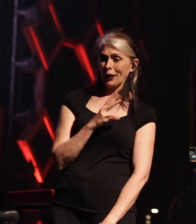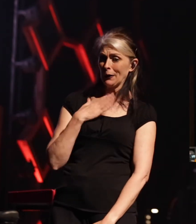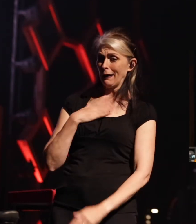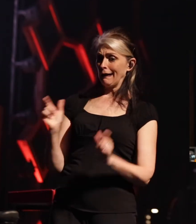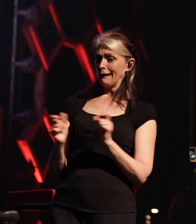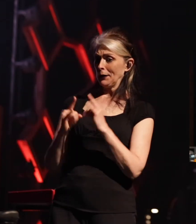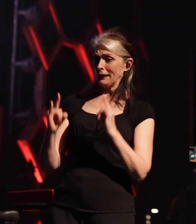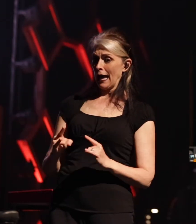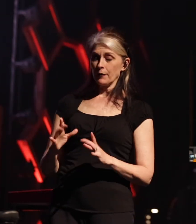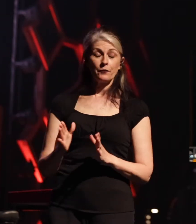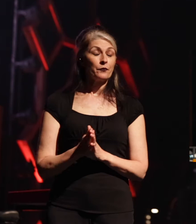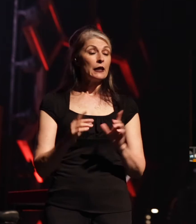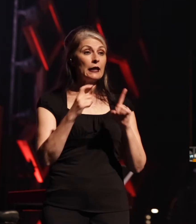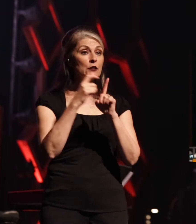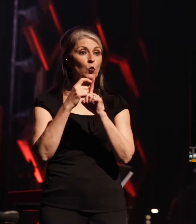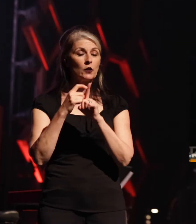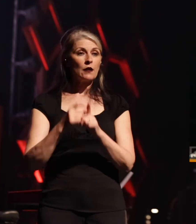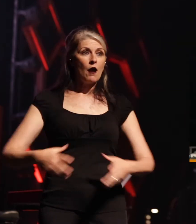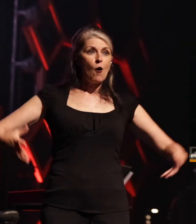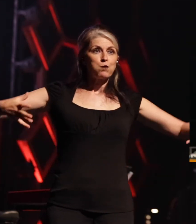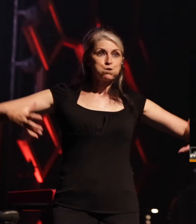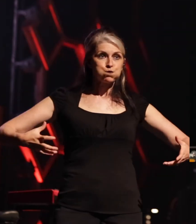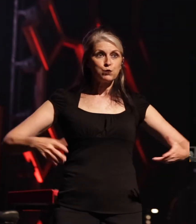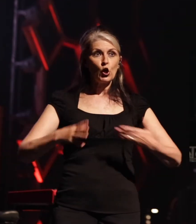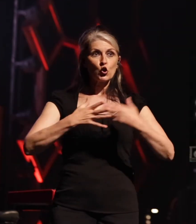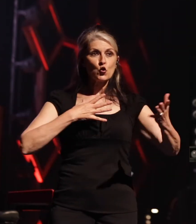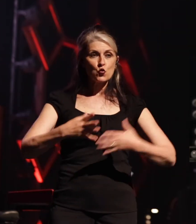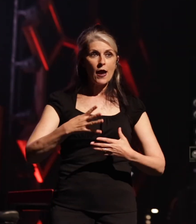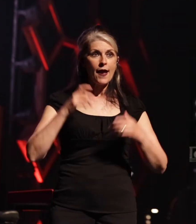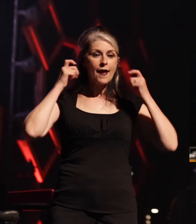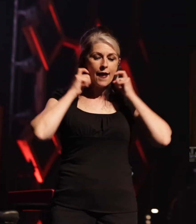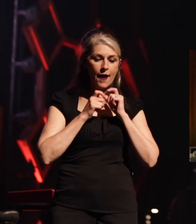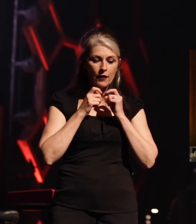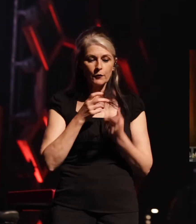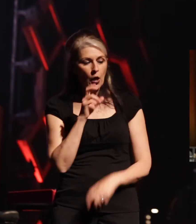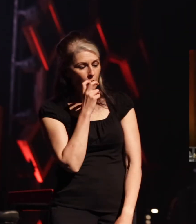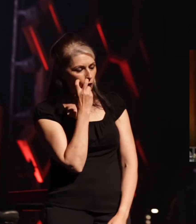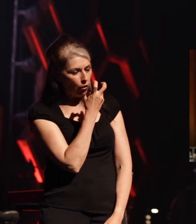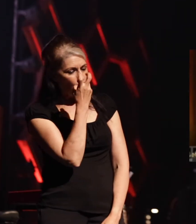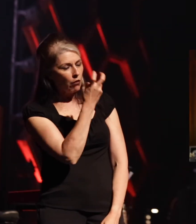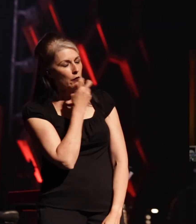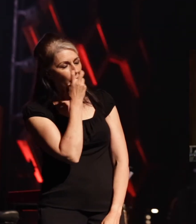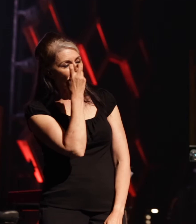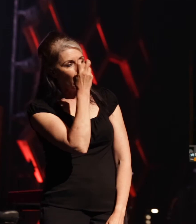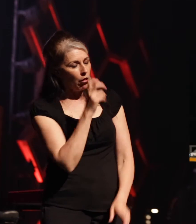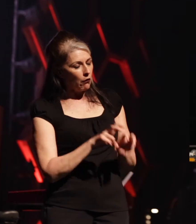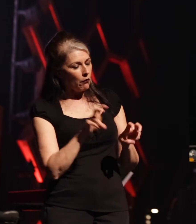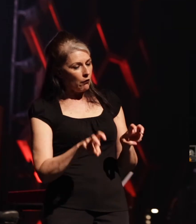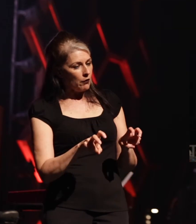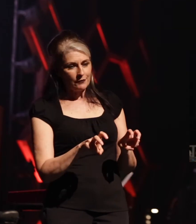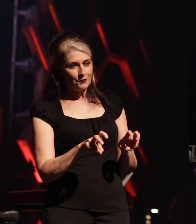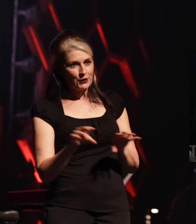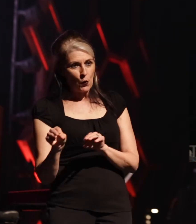words. A fat, gray-haired guy should not be snoring next to the Holy of Holies in there. I thought that was awesome. So he moved it outside